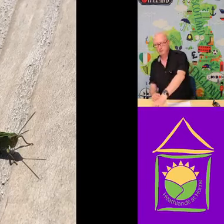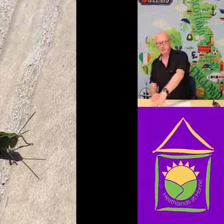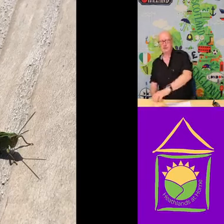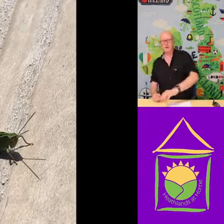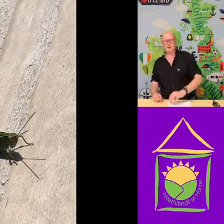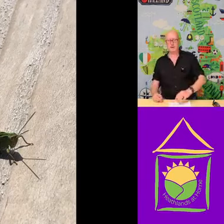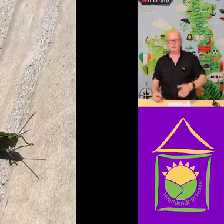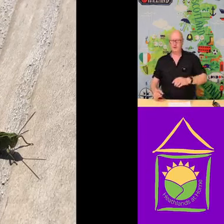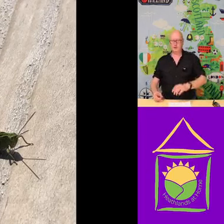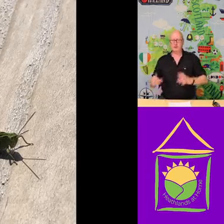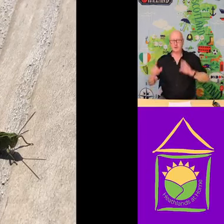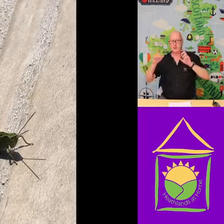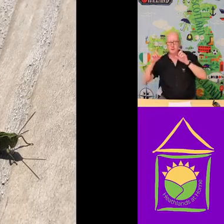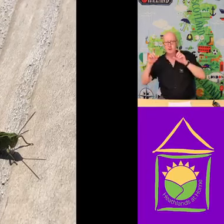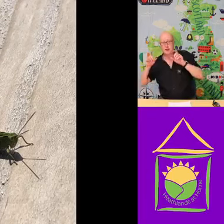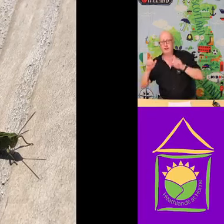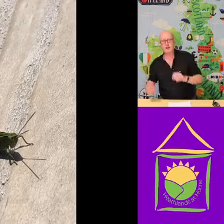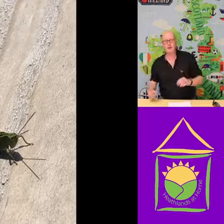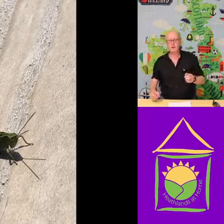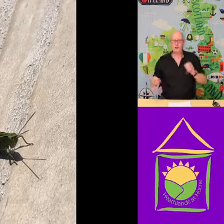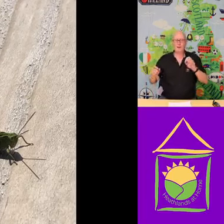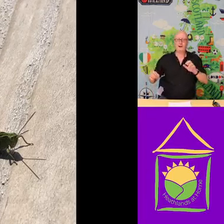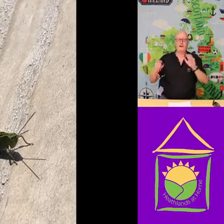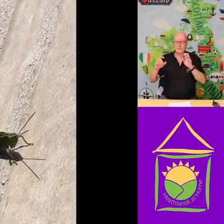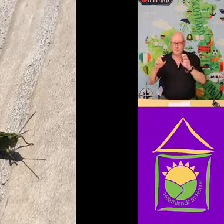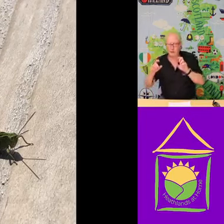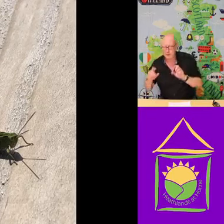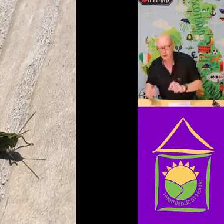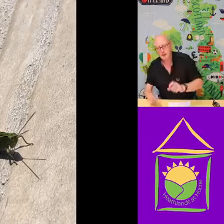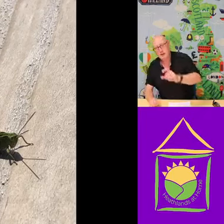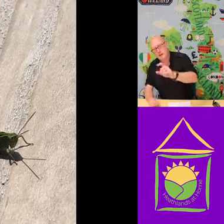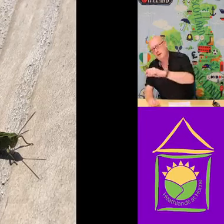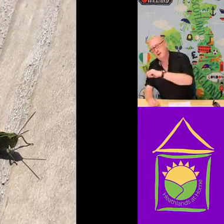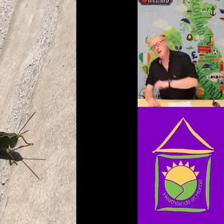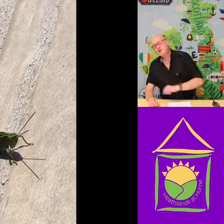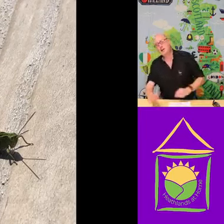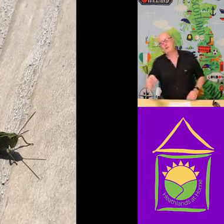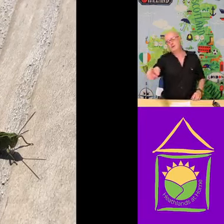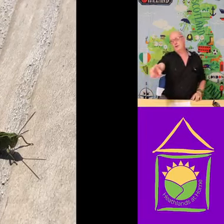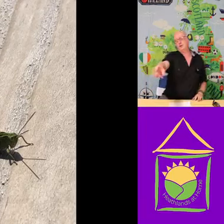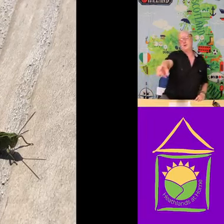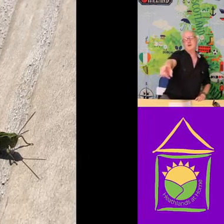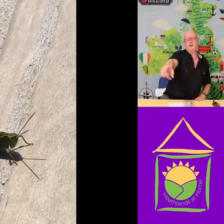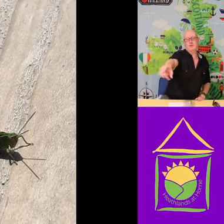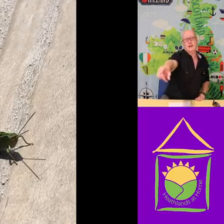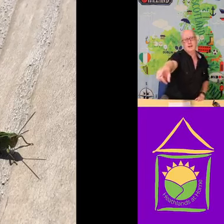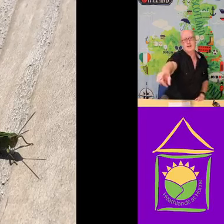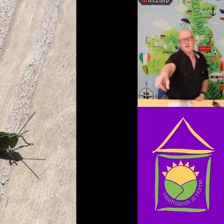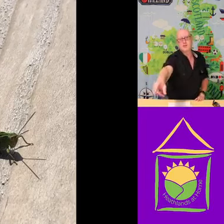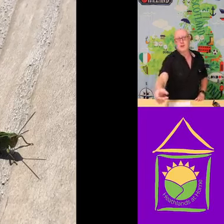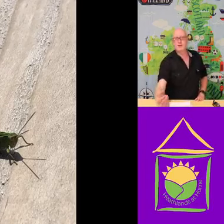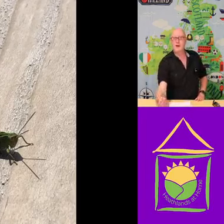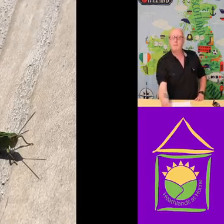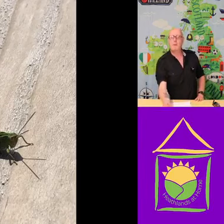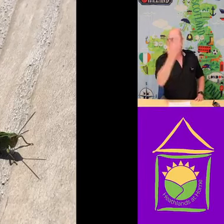on the thing and that, and she's, oh, I'll take a picture, yeah? Oh, I'll get a bit closer. Immediately after this photograph was taken, ladies and gentlemen, whoop,